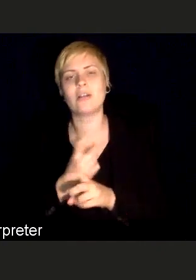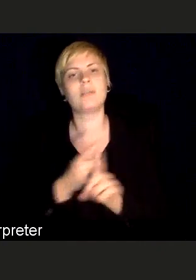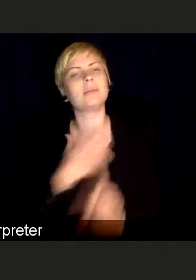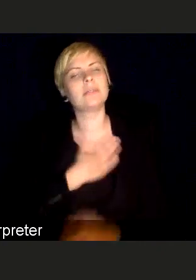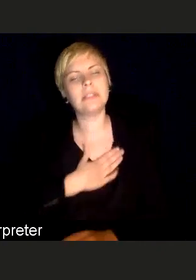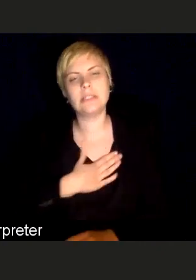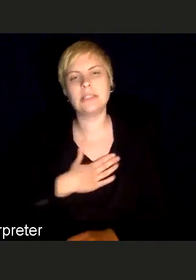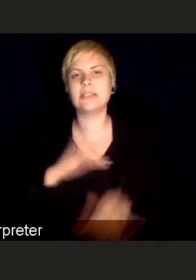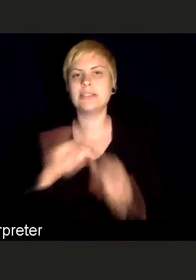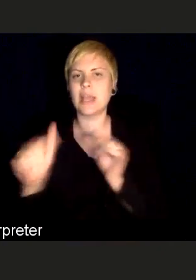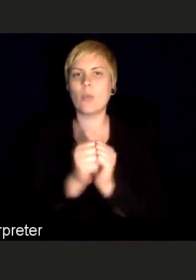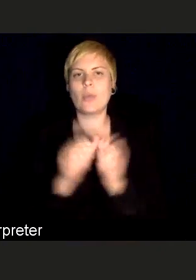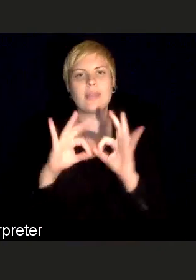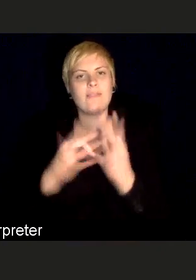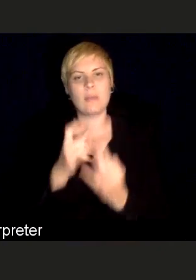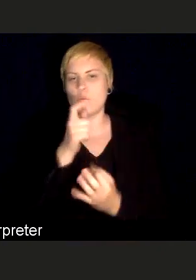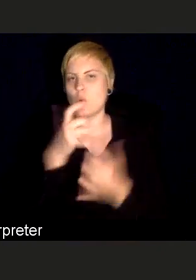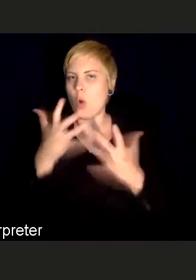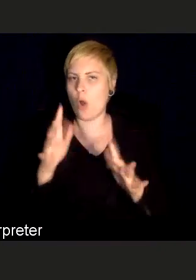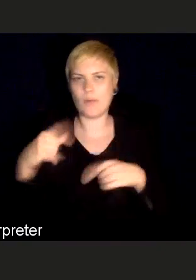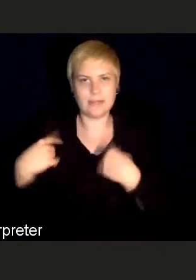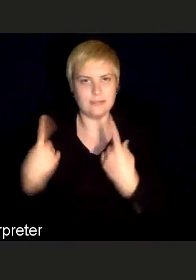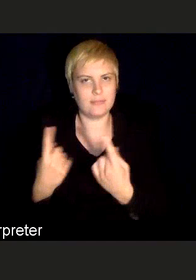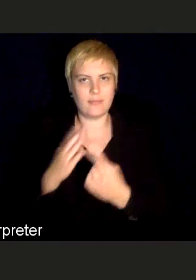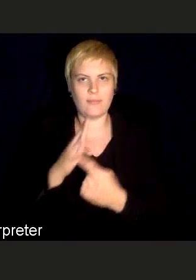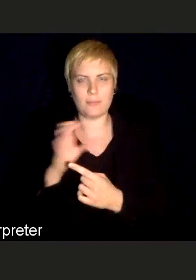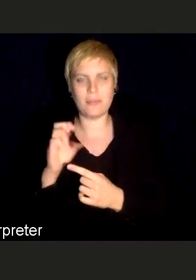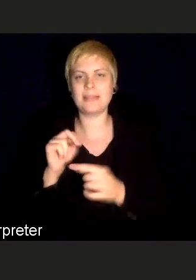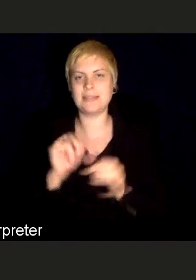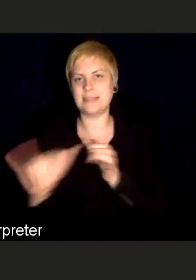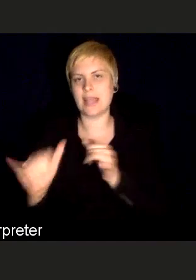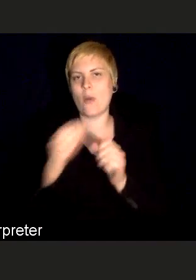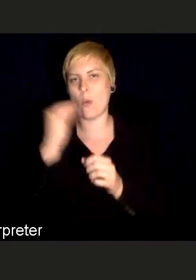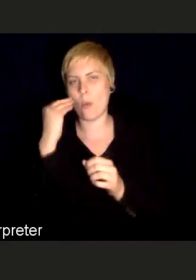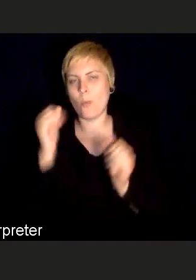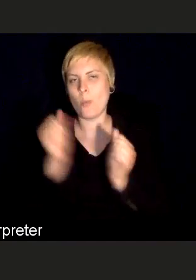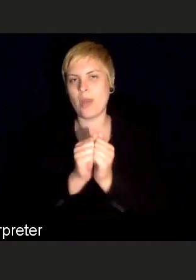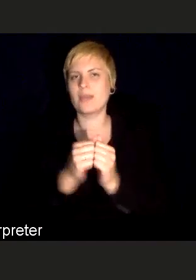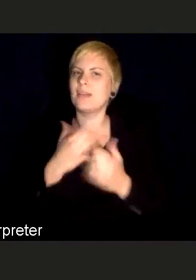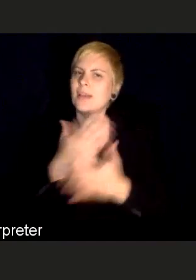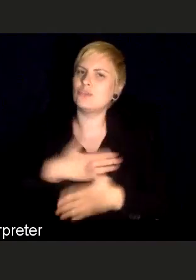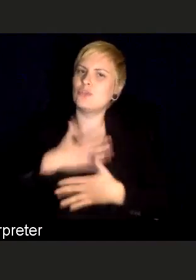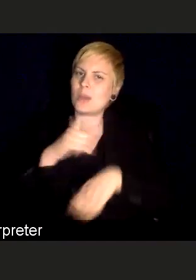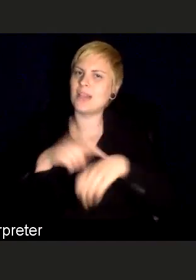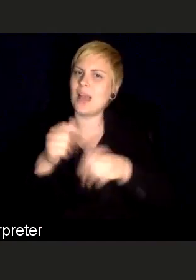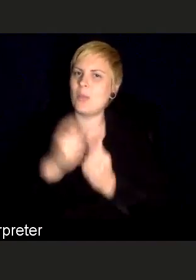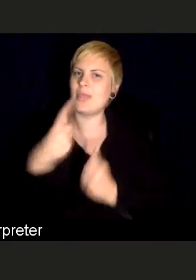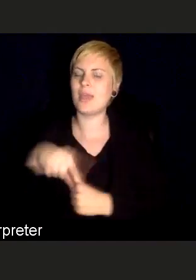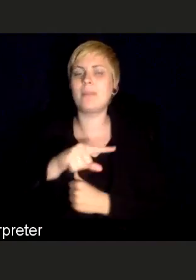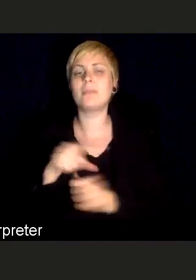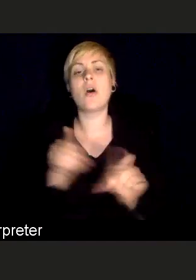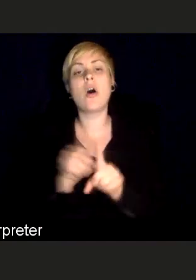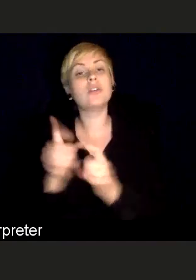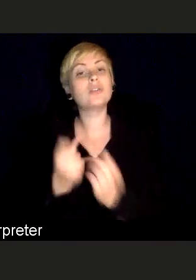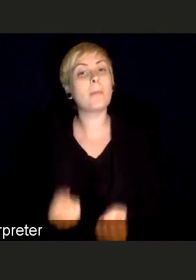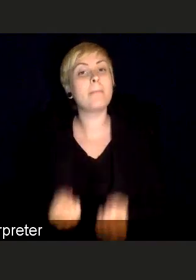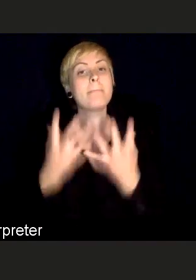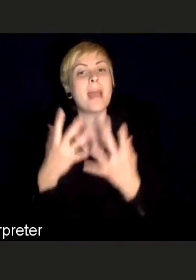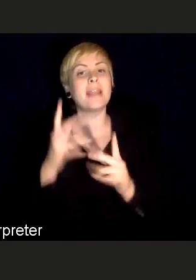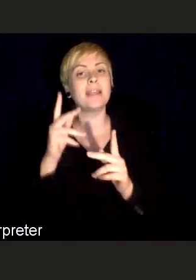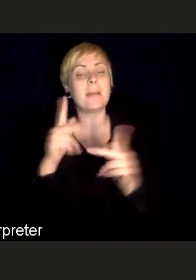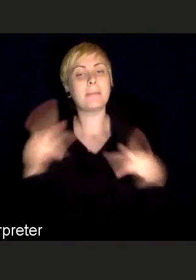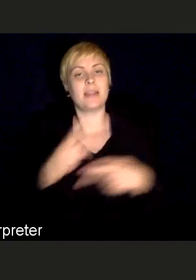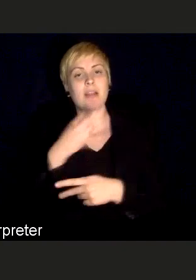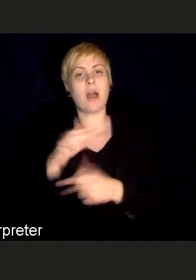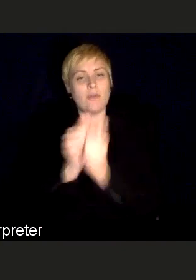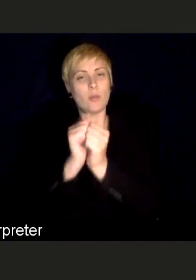with, have a great time with those folks. And also, many places of worship have worked out ways to